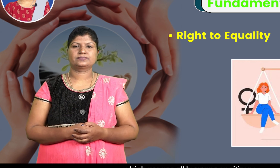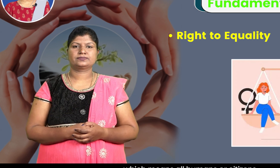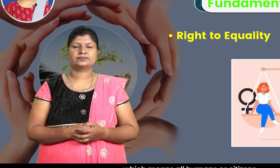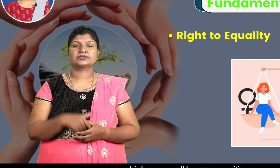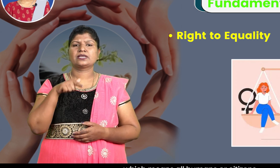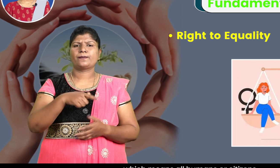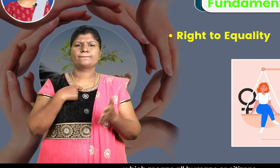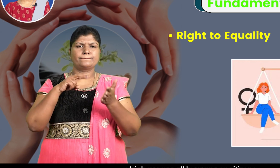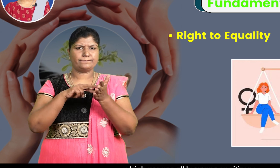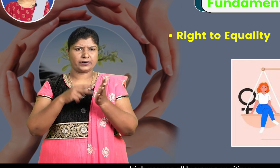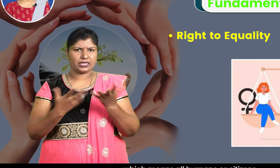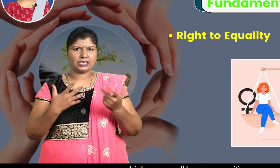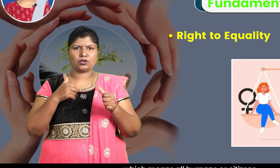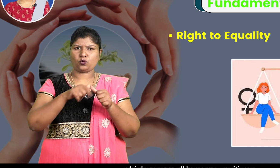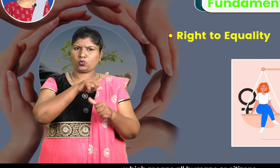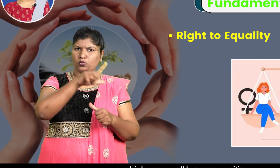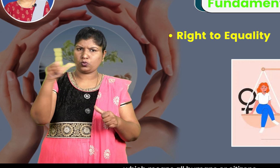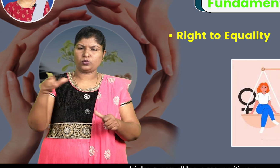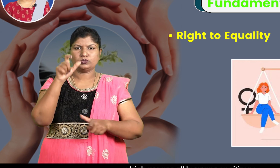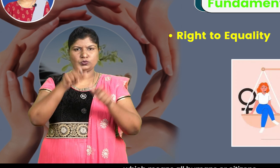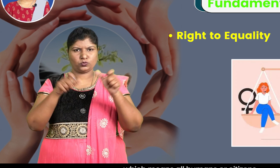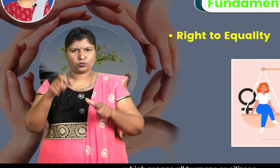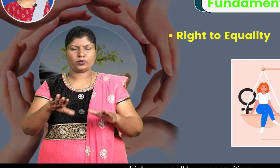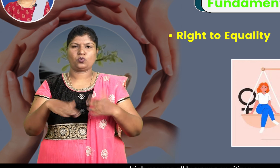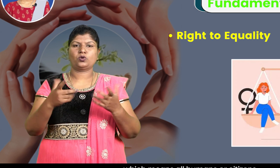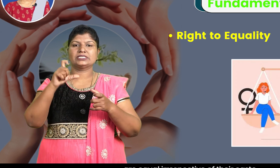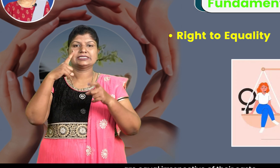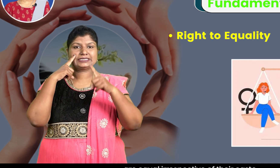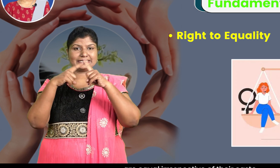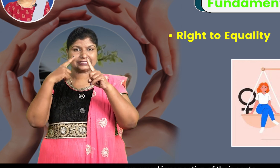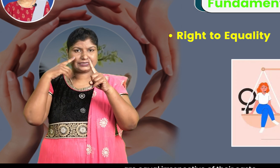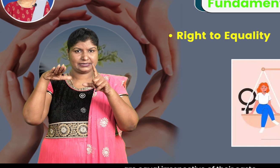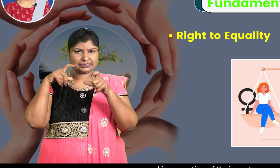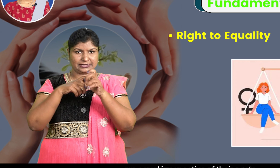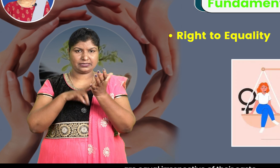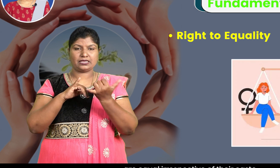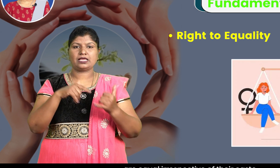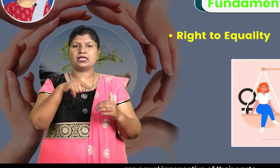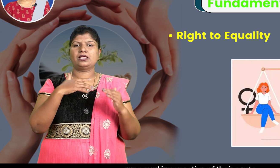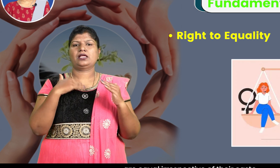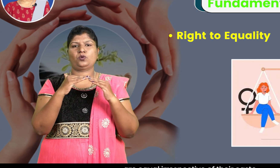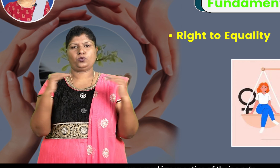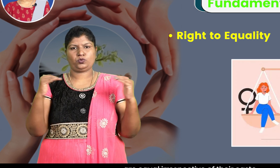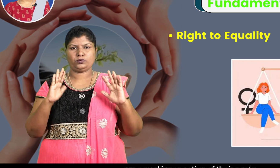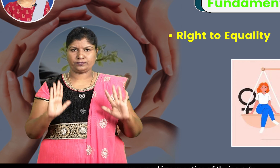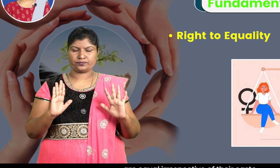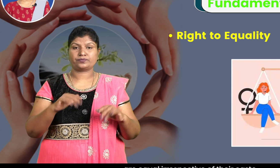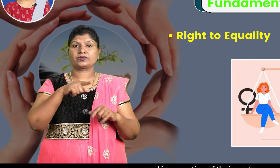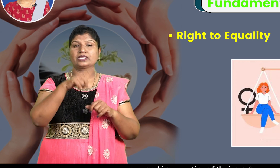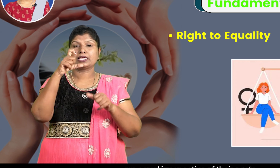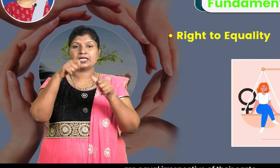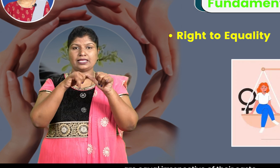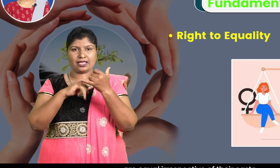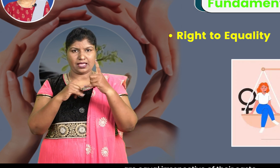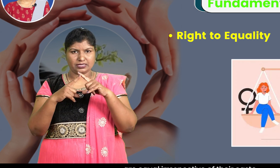which means all humans or citizens are equal irrespective of their caste,